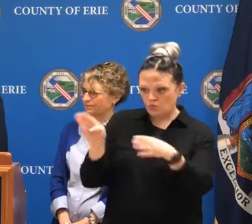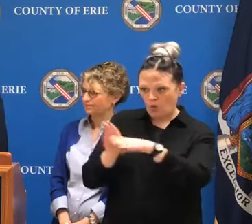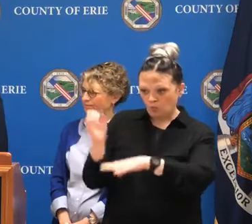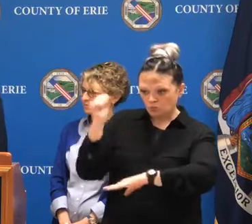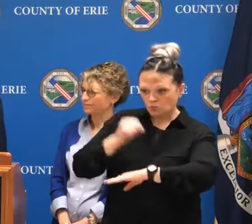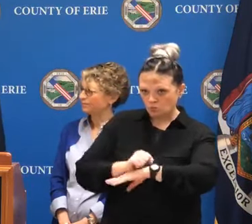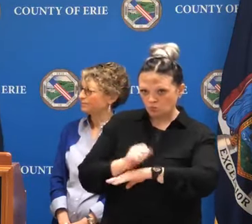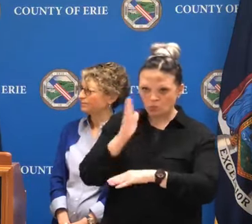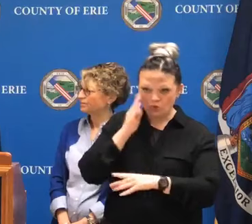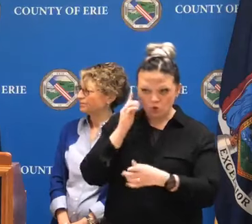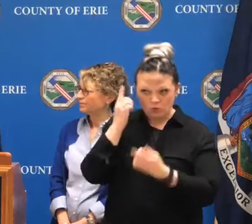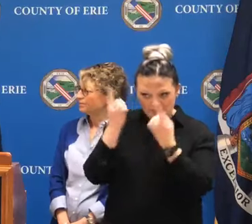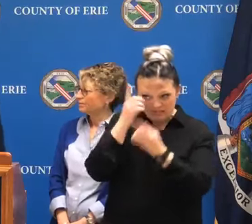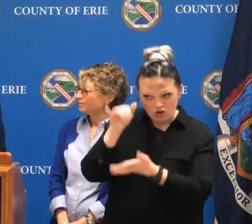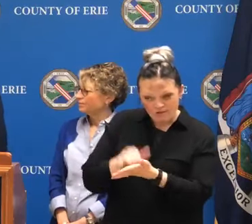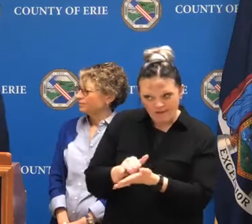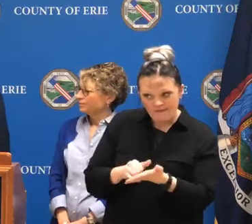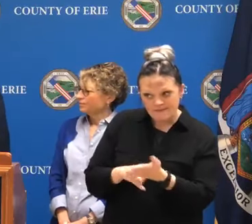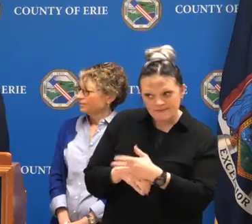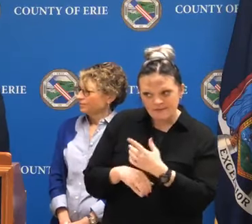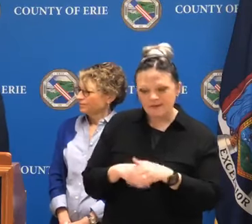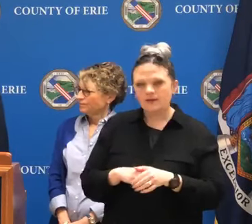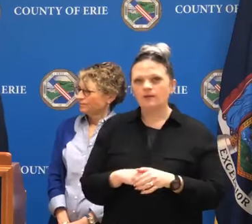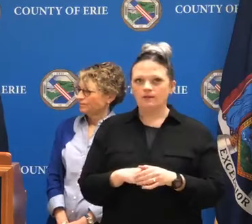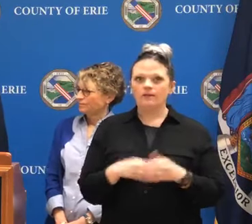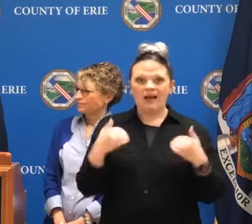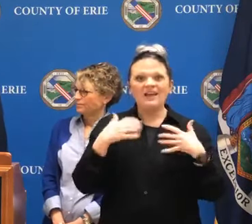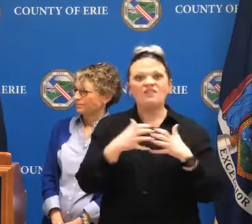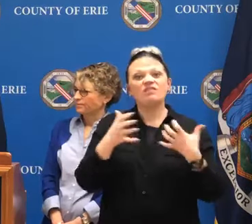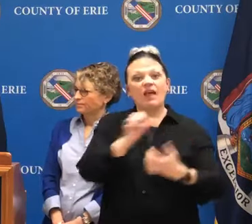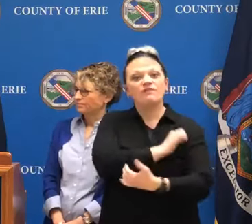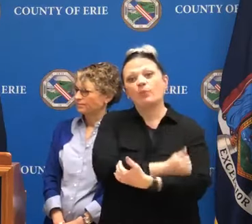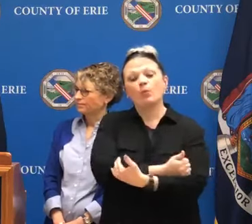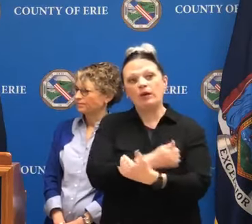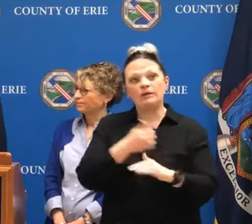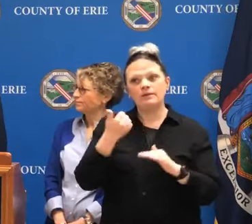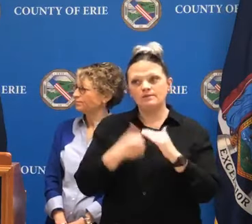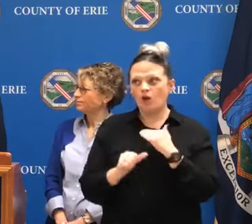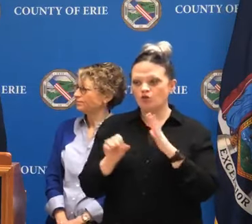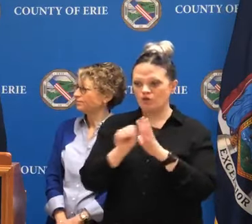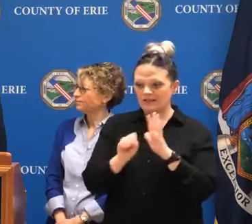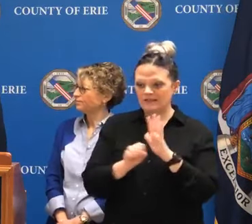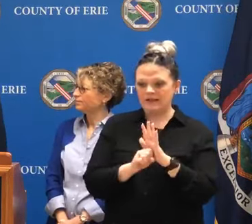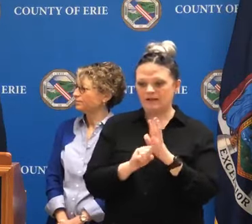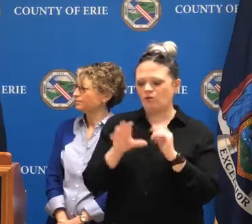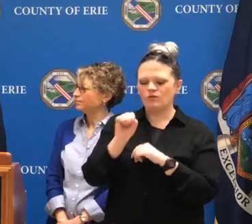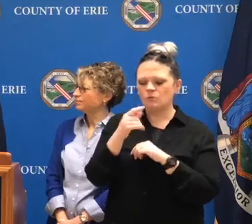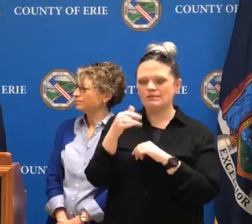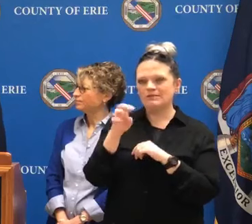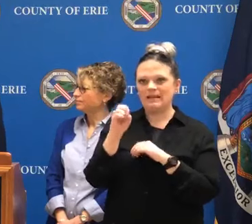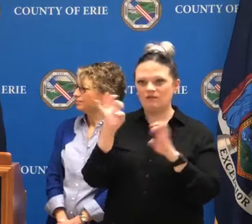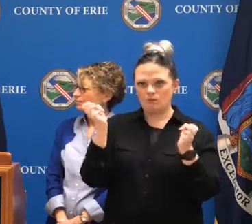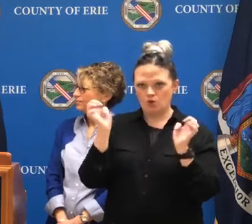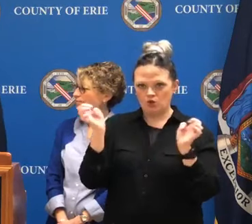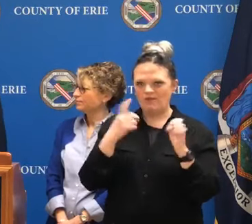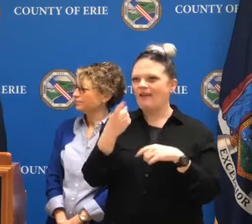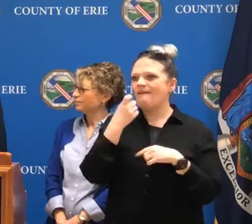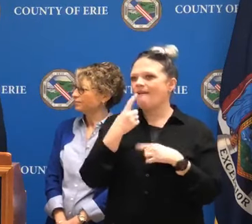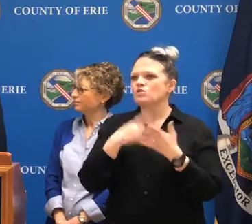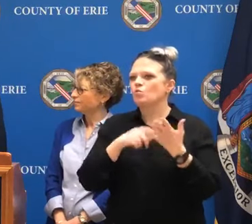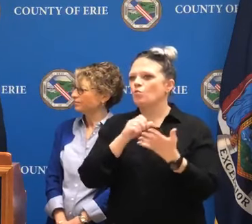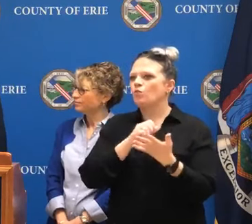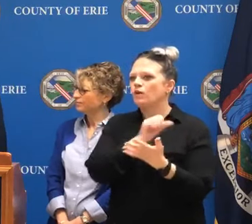something you'd be considering if you do have that authority? Well, I have a lot of authorities under the state of emergency, and the question was, what authority do I have to shut, like,